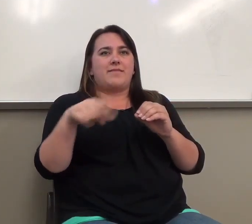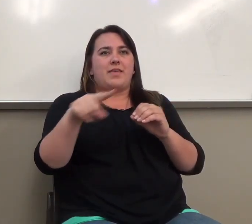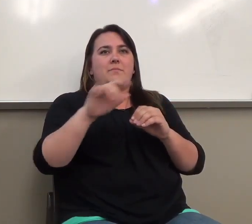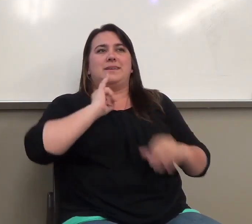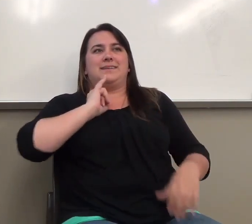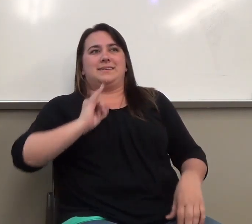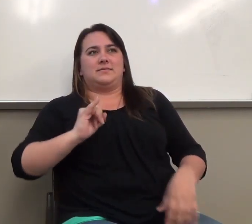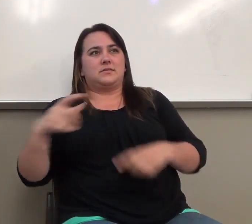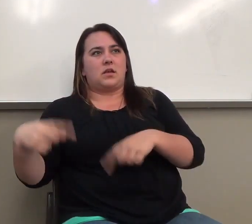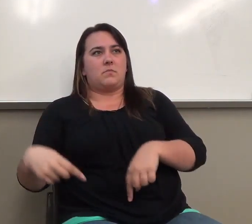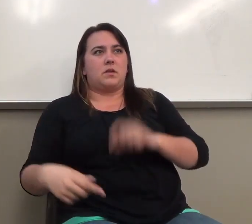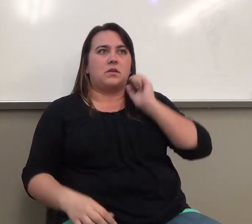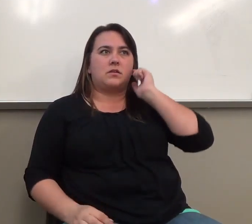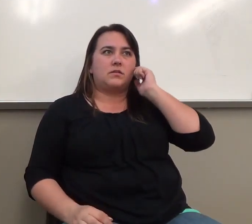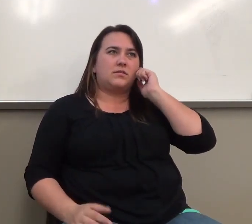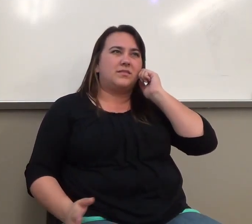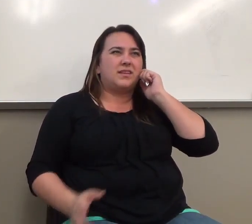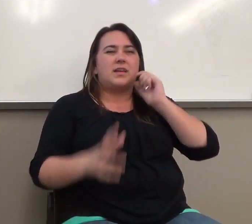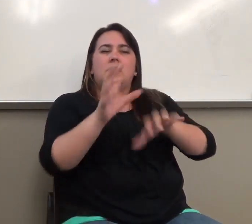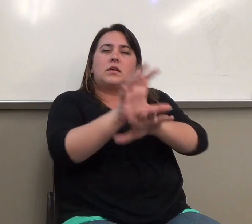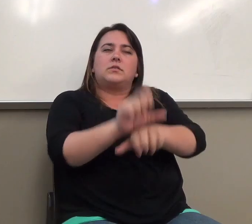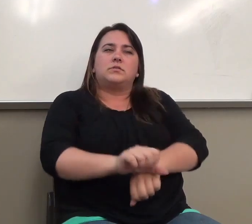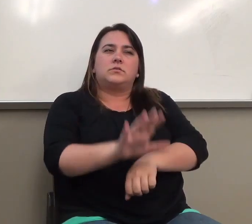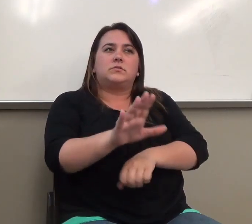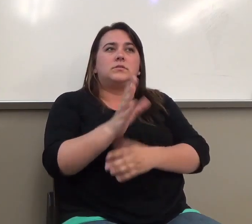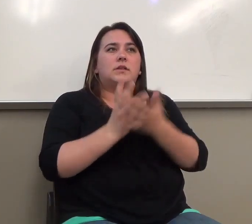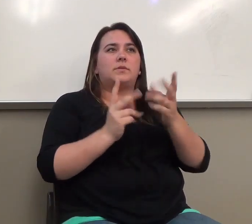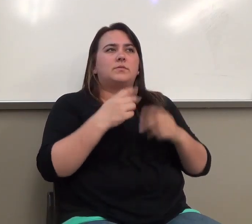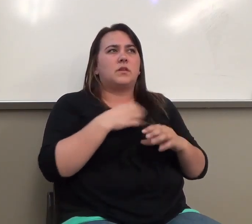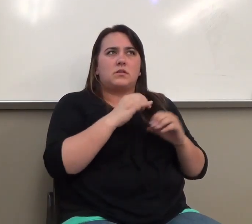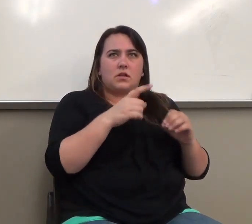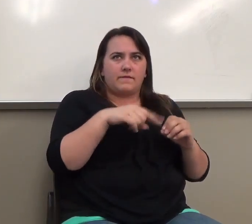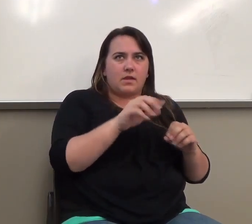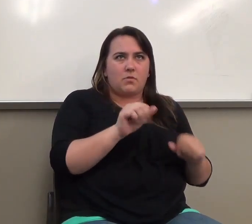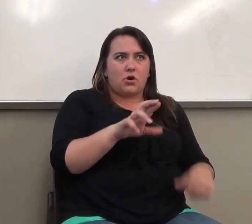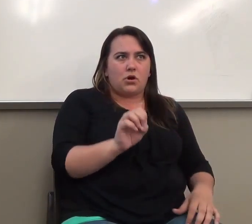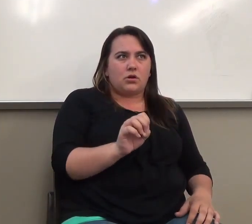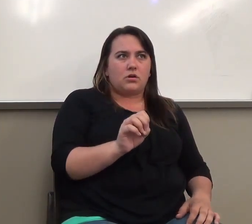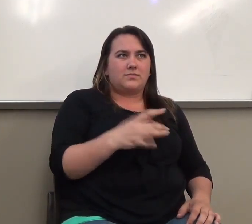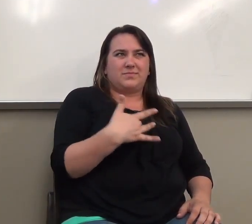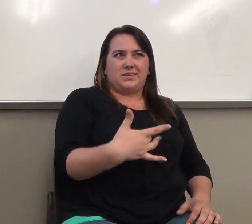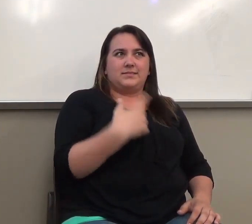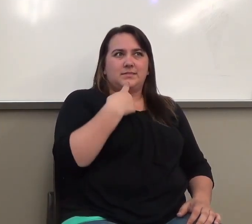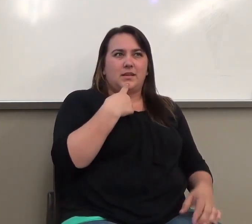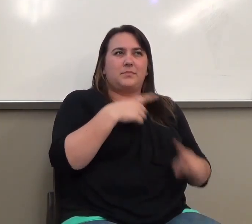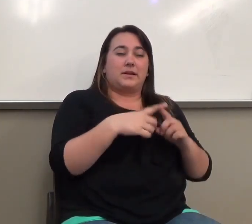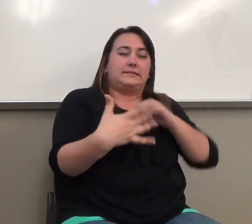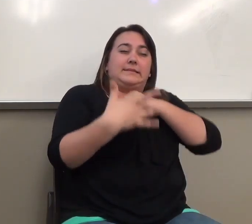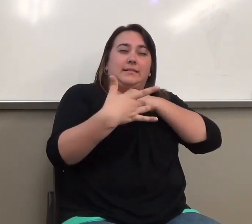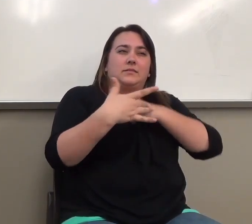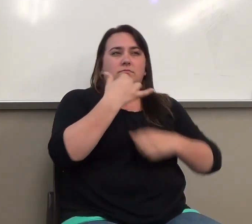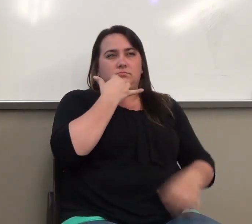okay, each is, none, you don't say none are, you say none of